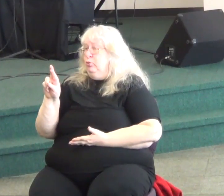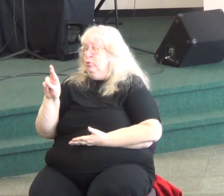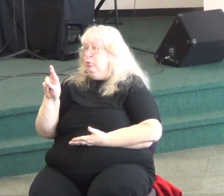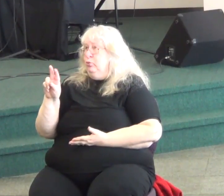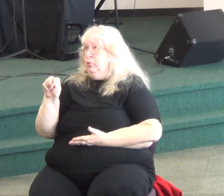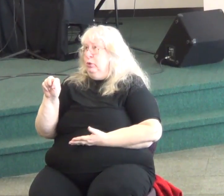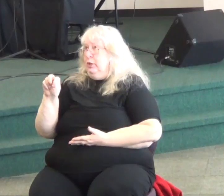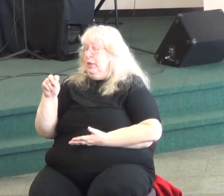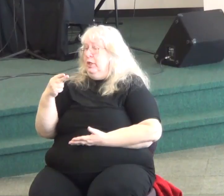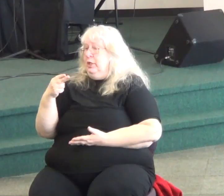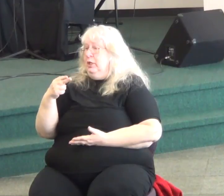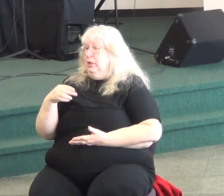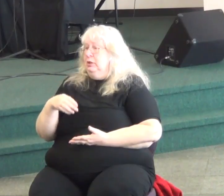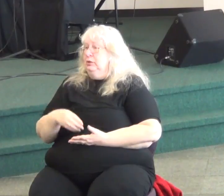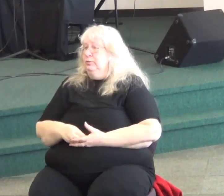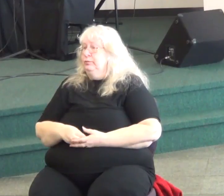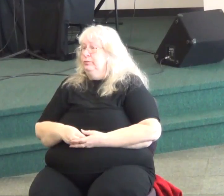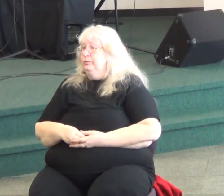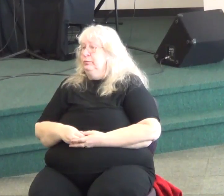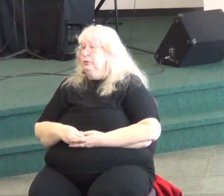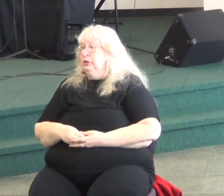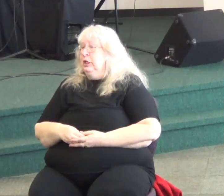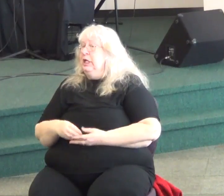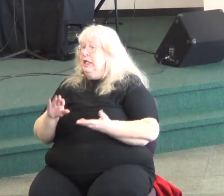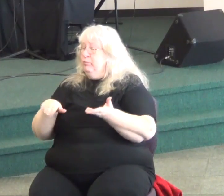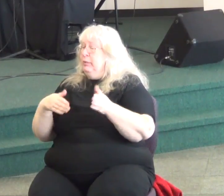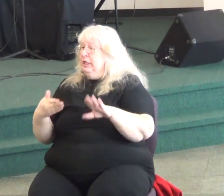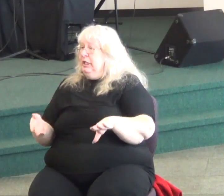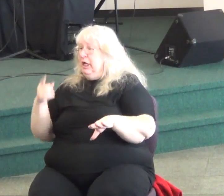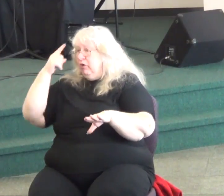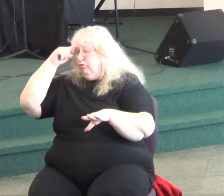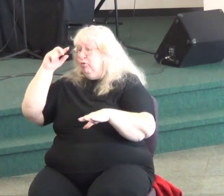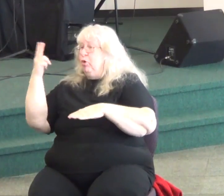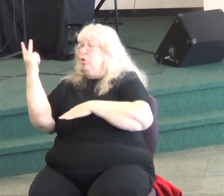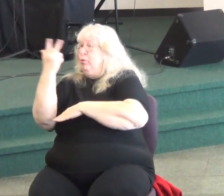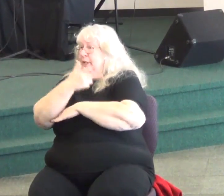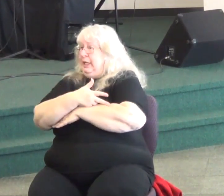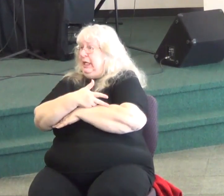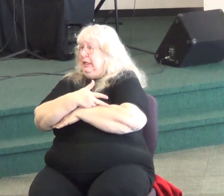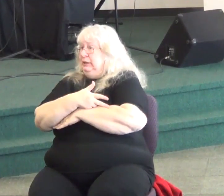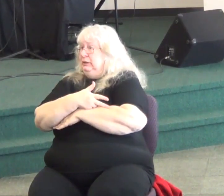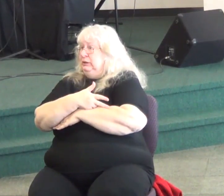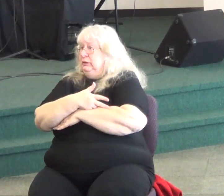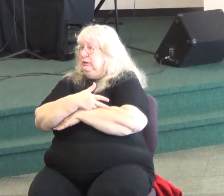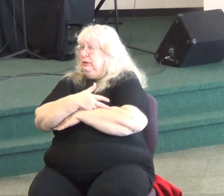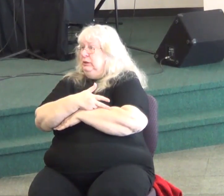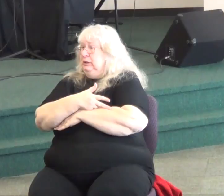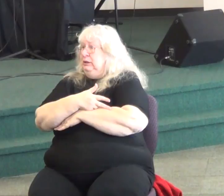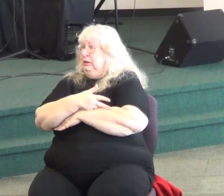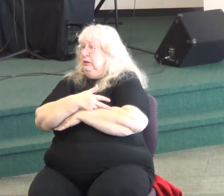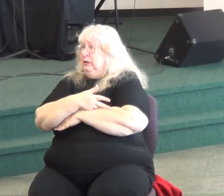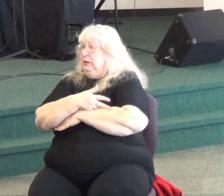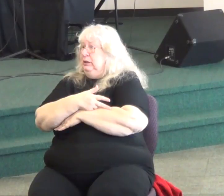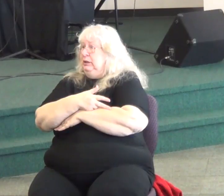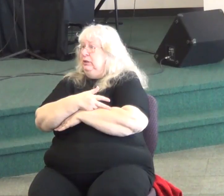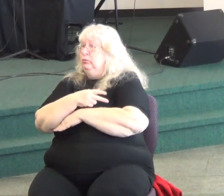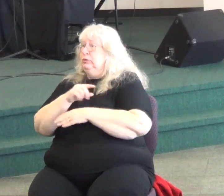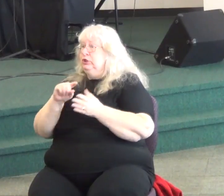scripture said he stinketh. That guy was rotten to the core. And Jesus said,